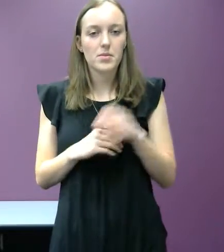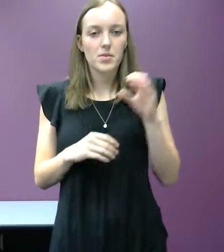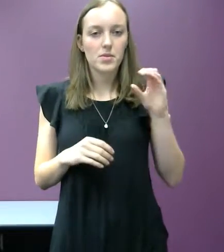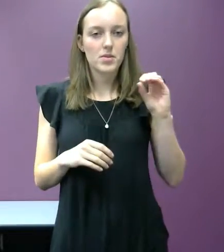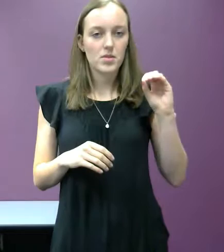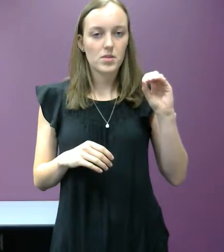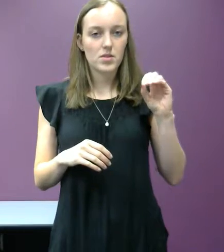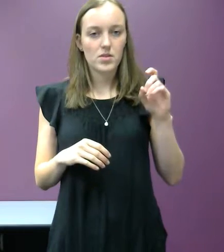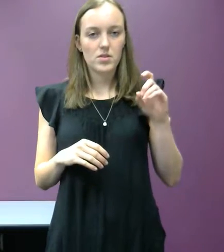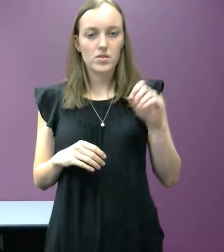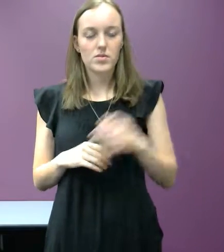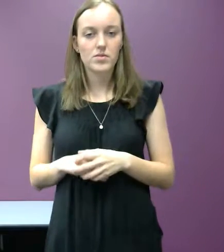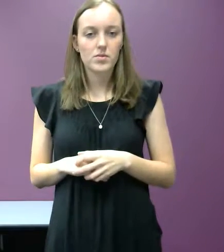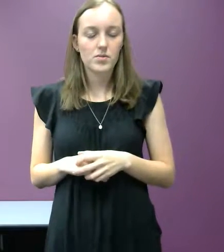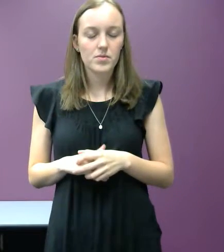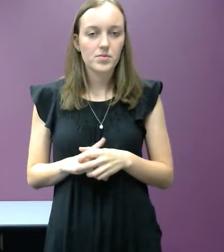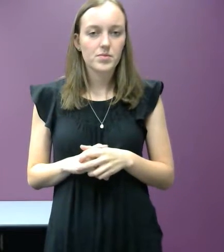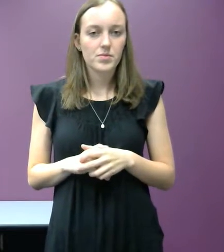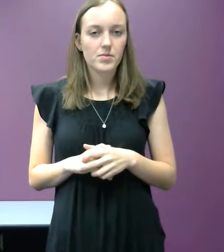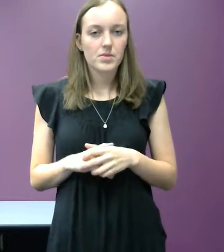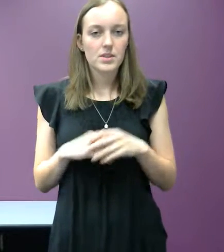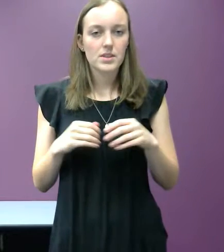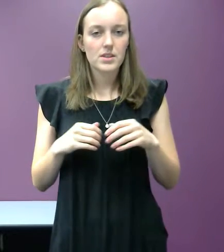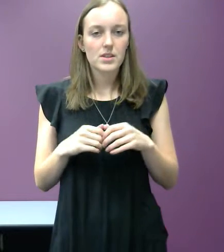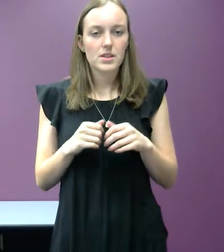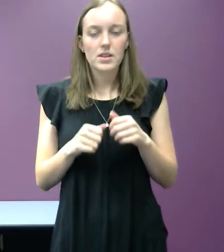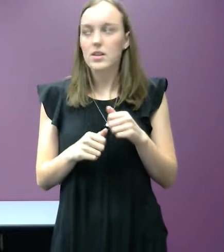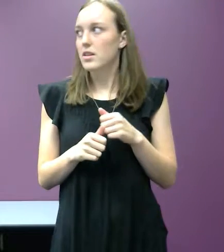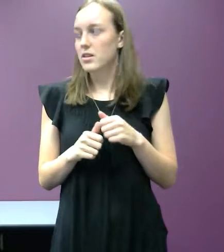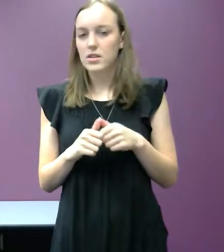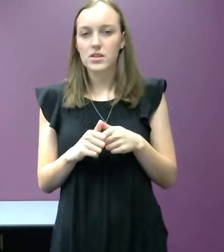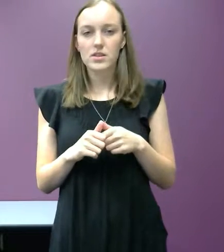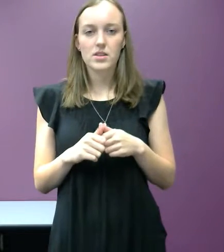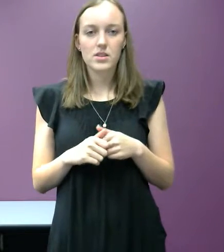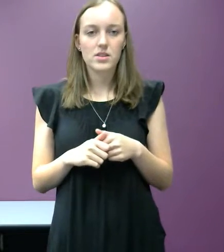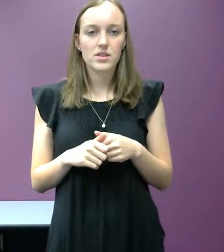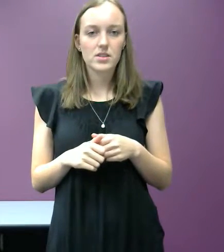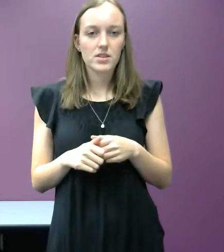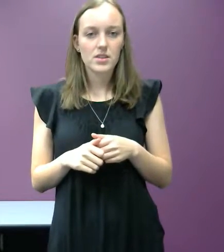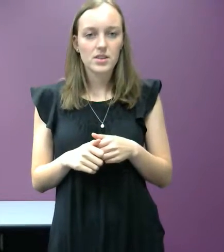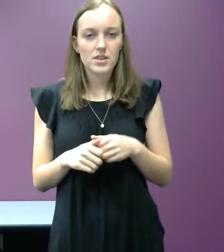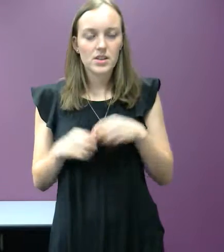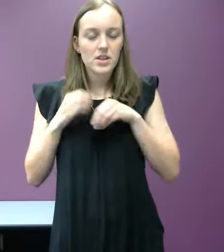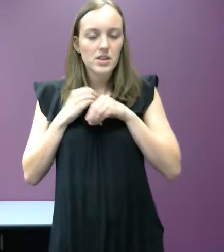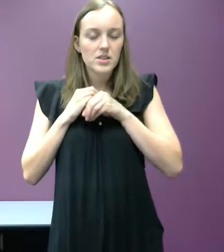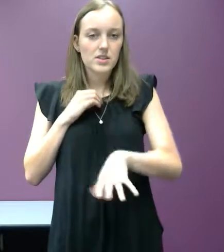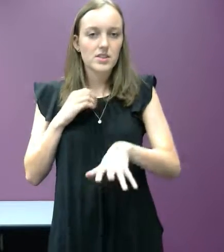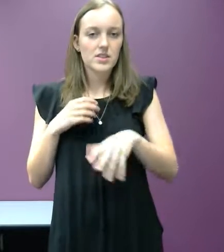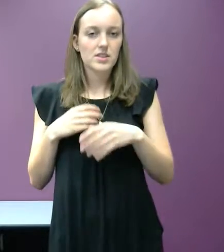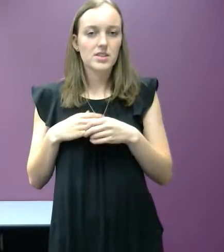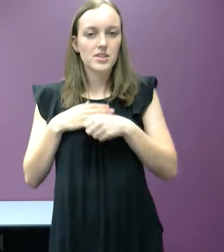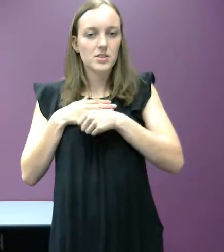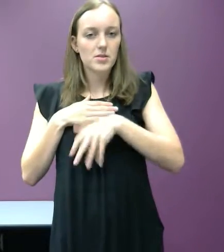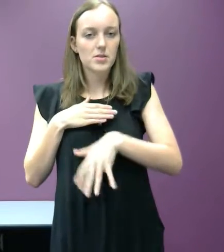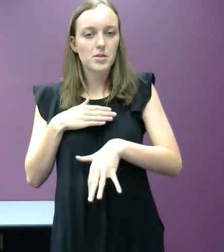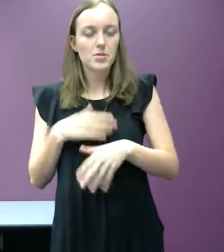separate, and it sends all of the blood to our muscles and to our body when